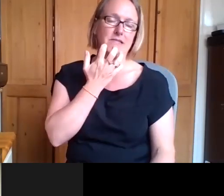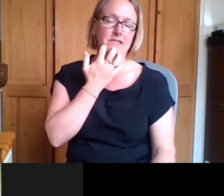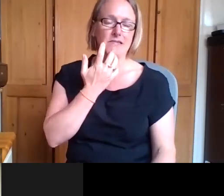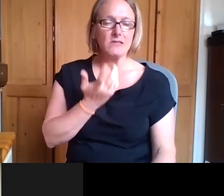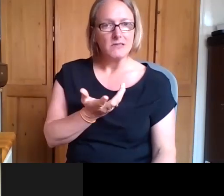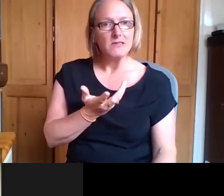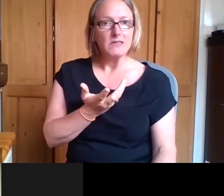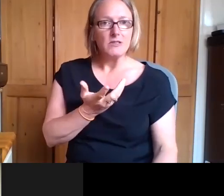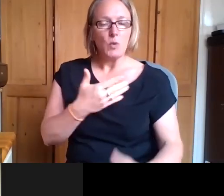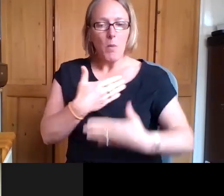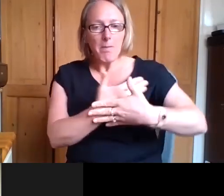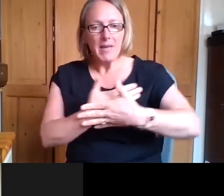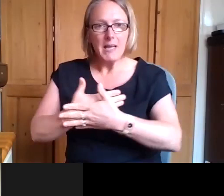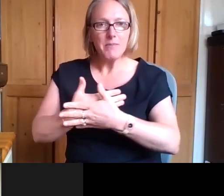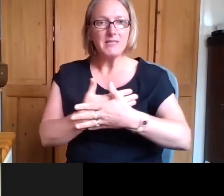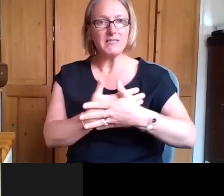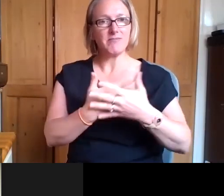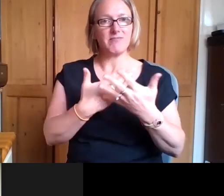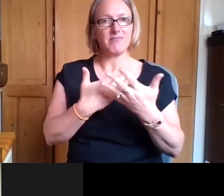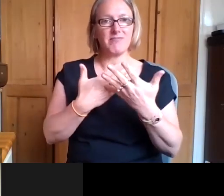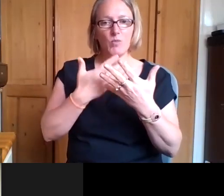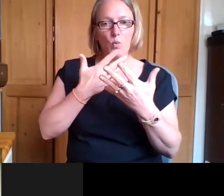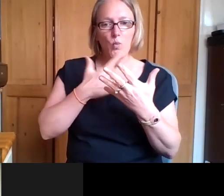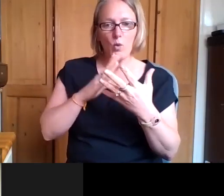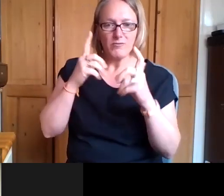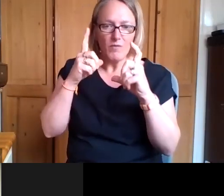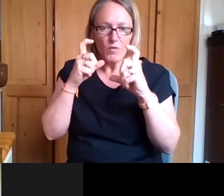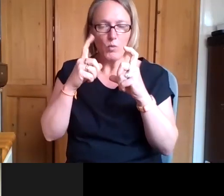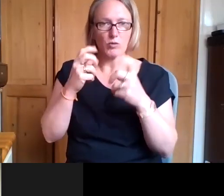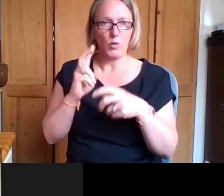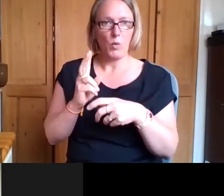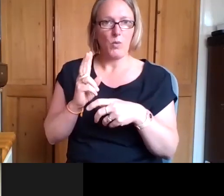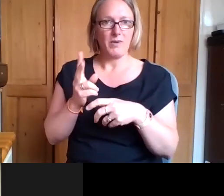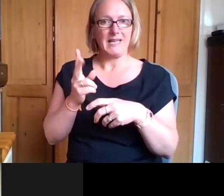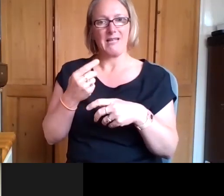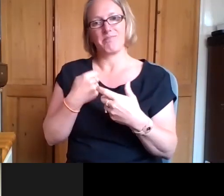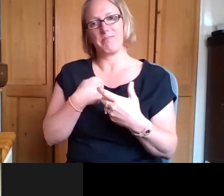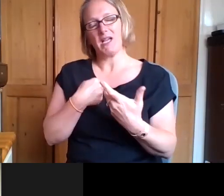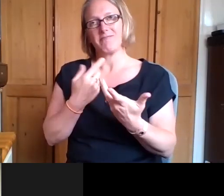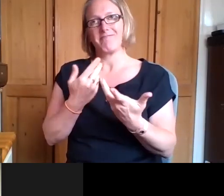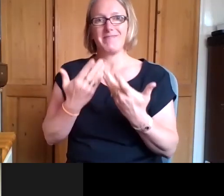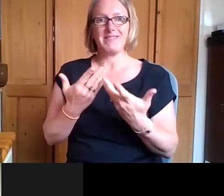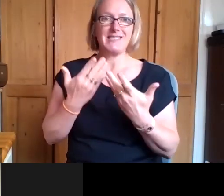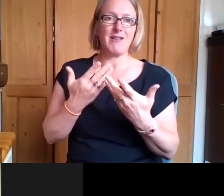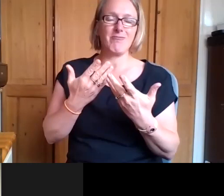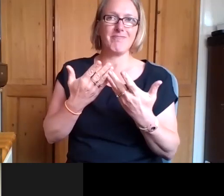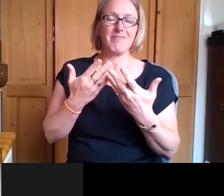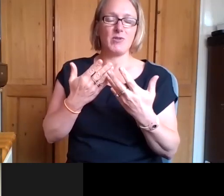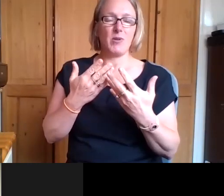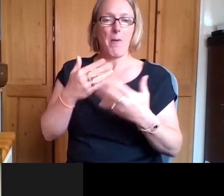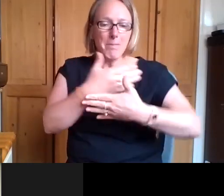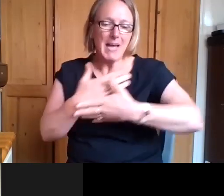we miss all our babies and we can't wait to be able to open again. We're not that broody, but we miss touching babies as